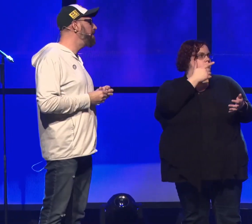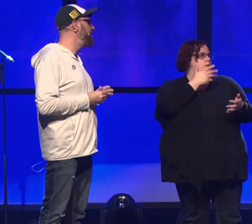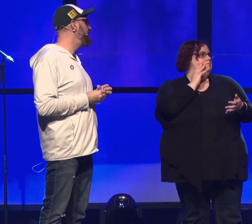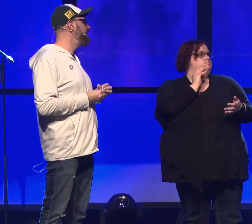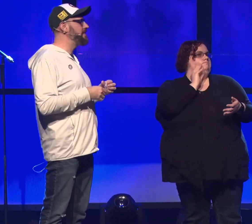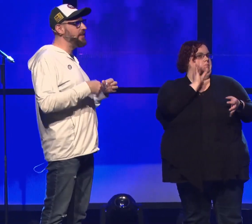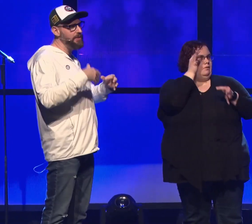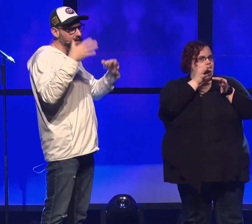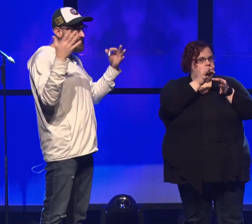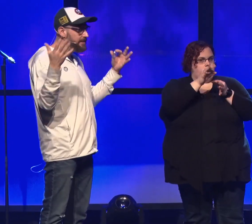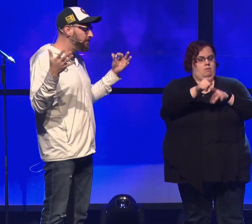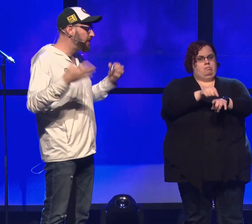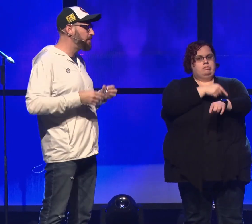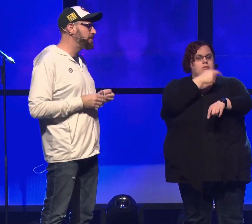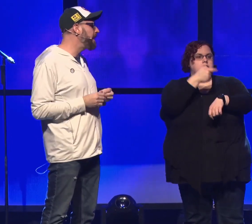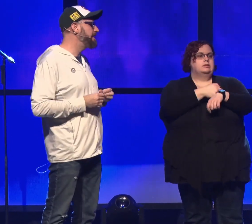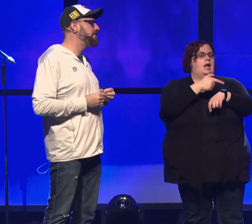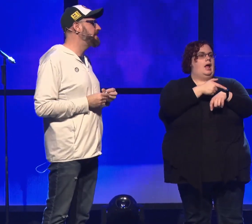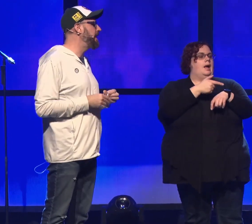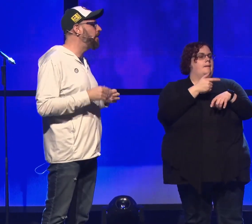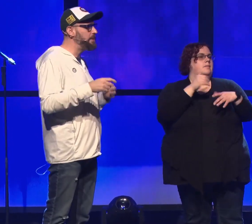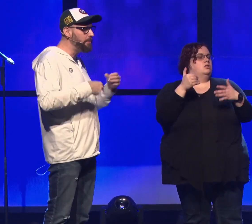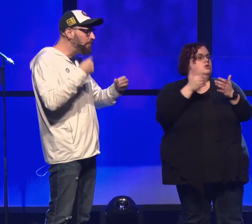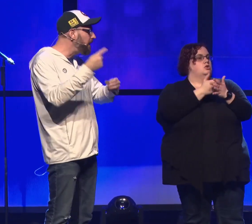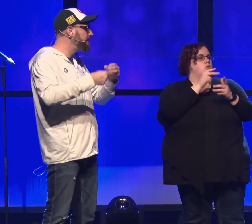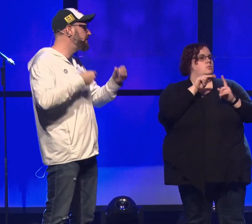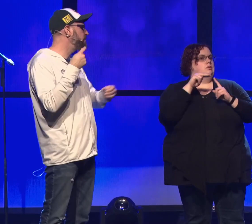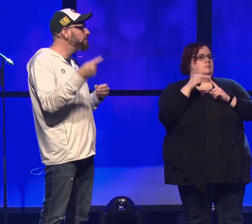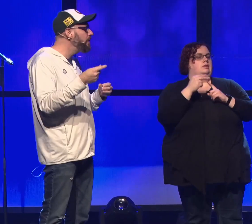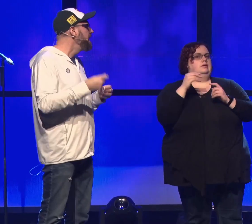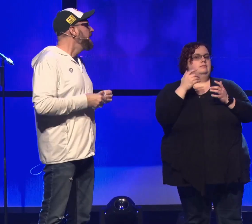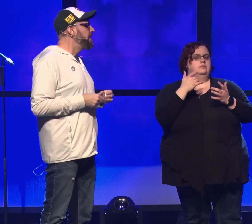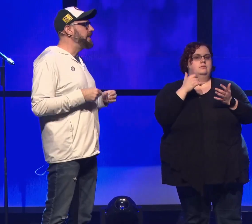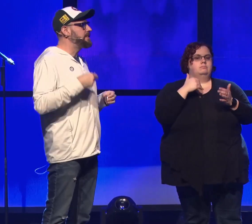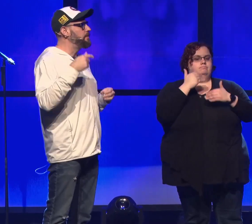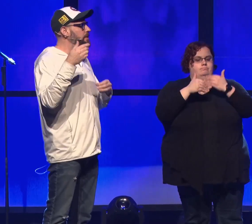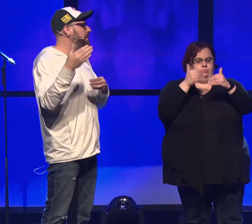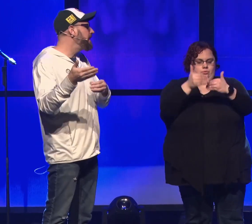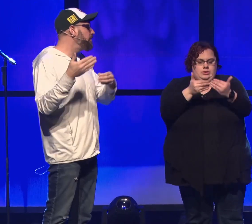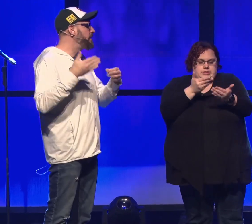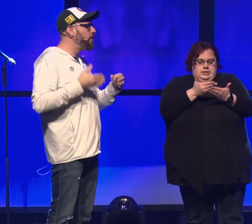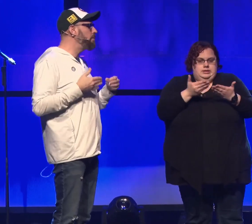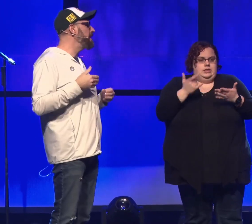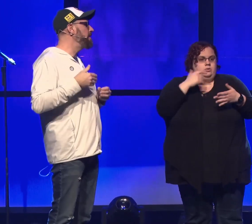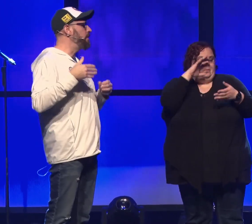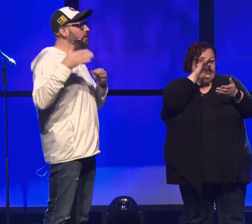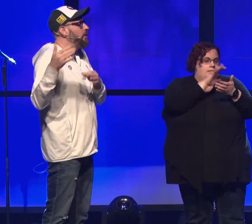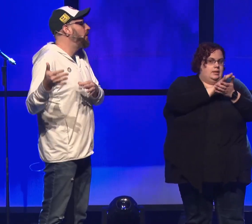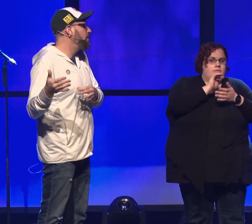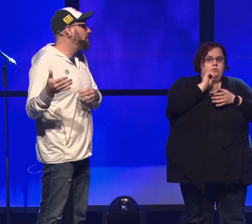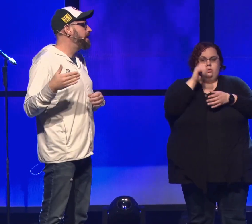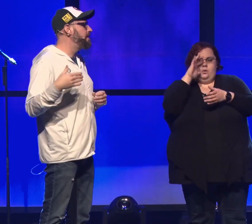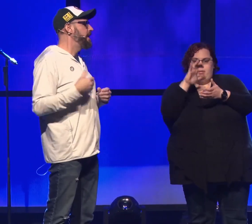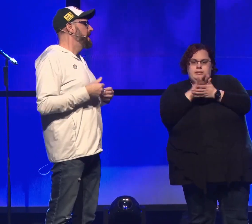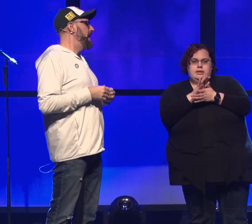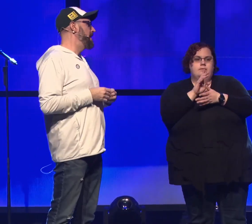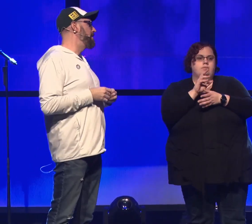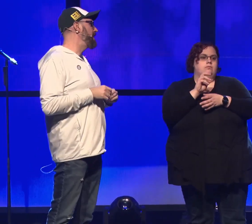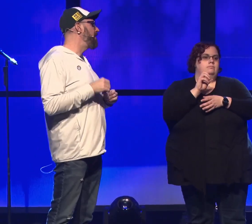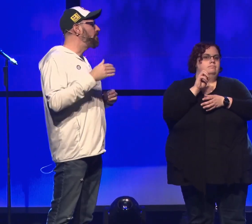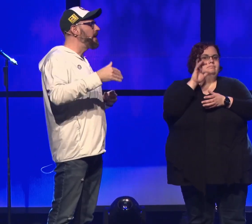long time, and the idea of Fresh Perspective is to help people process through things that we believe, we don't believe, we no longer